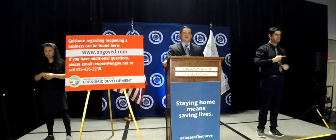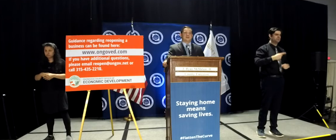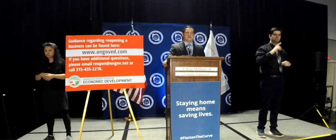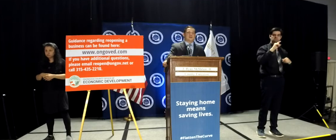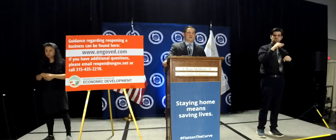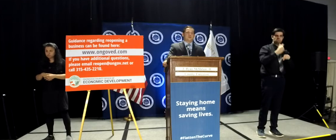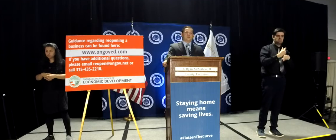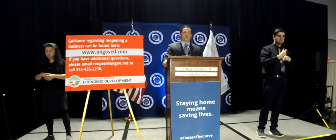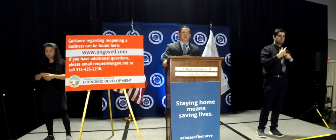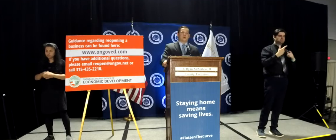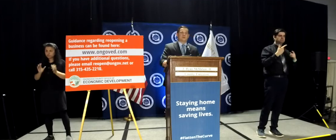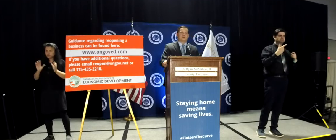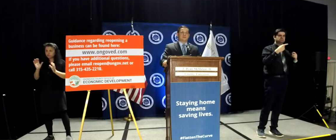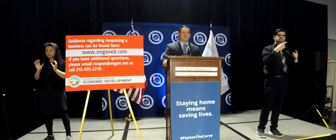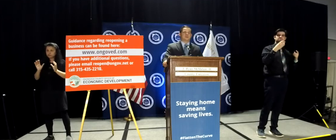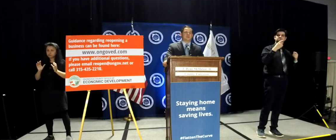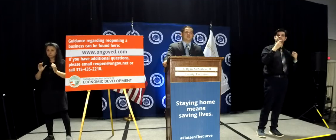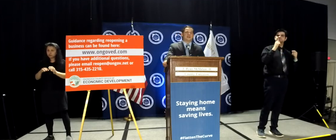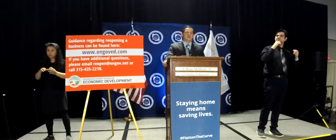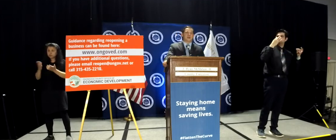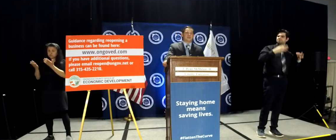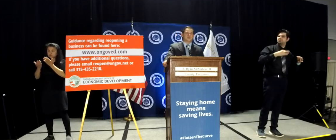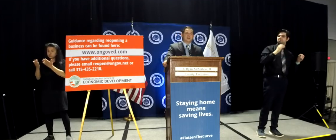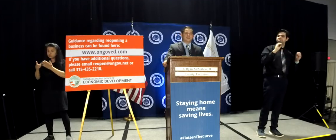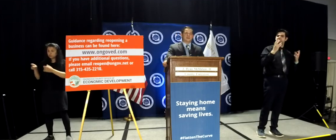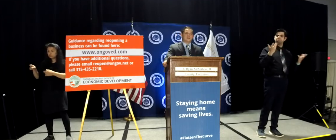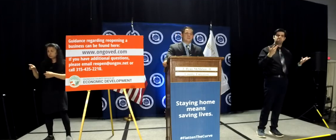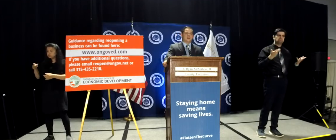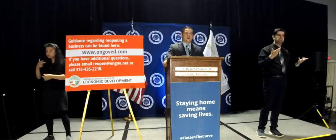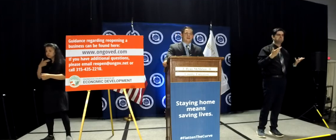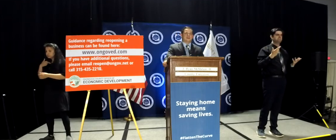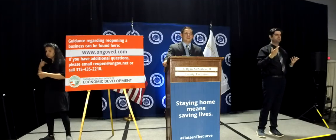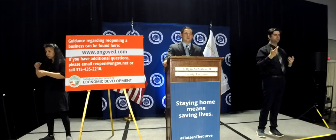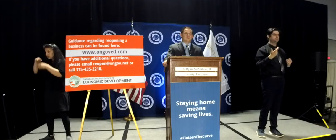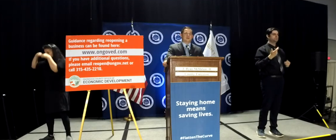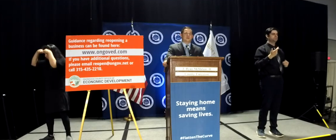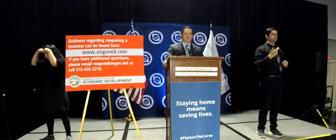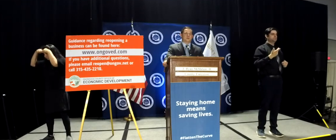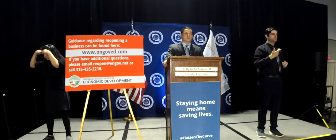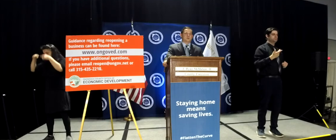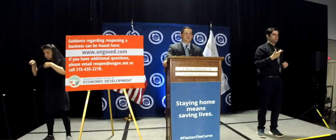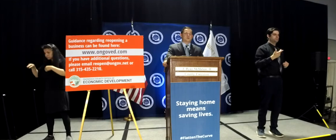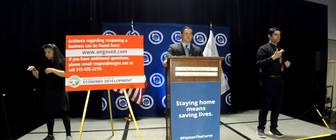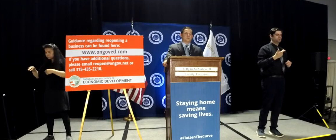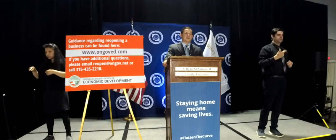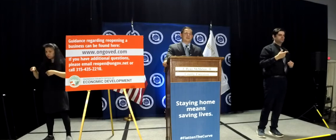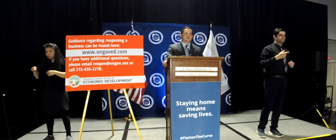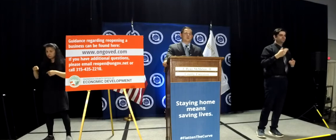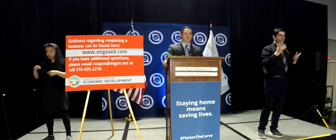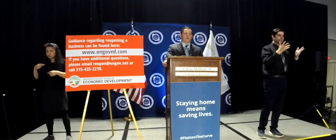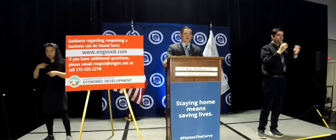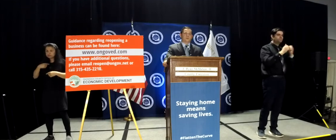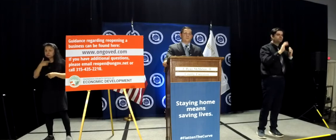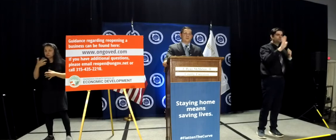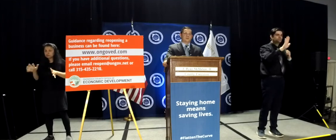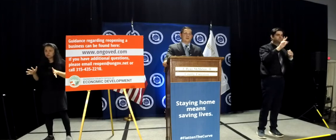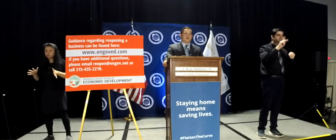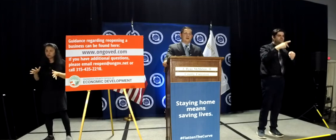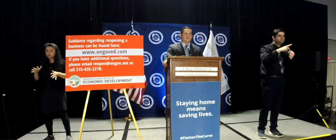choice of your school, which your child is graduating, you need to talk to your principal and your superintendent and your school